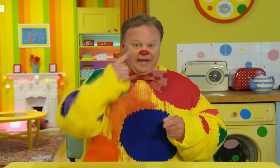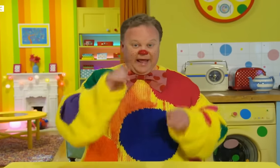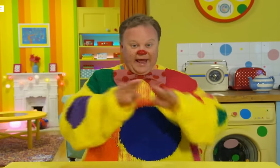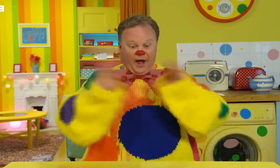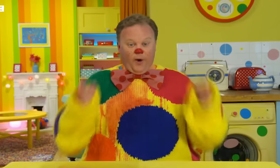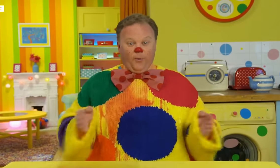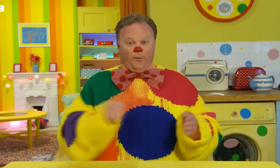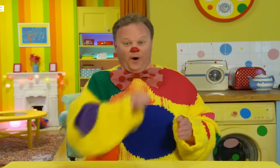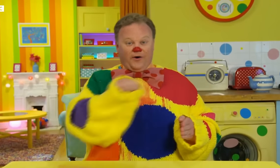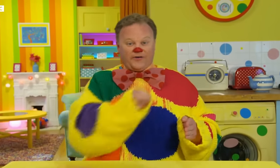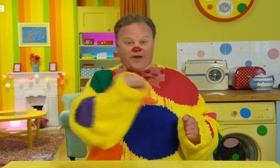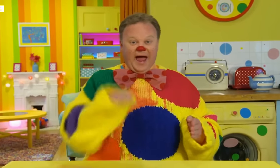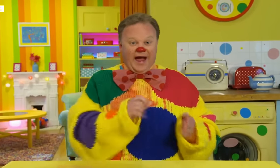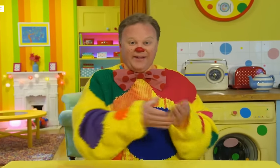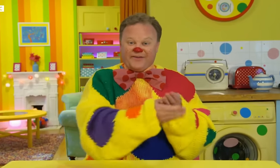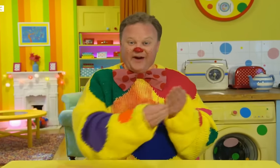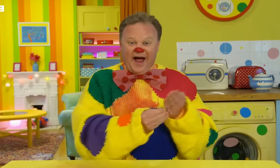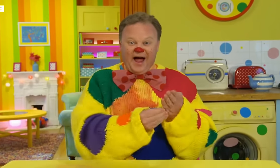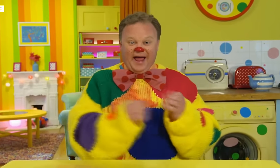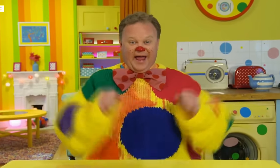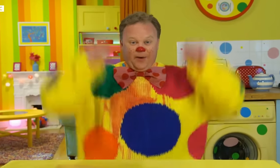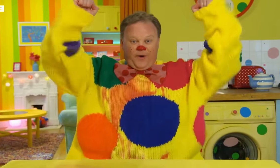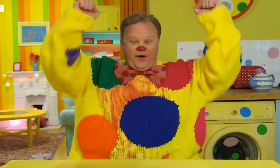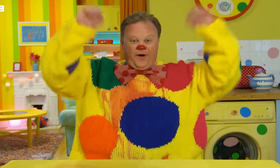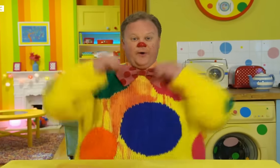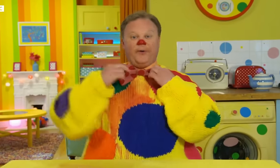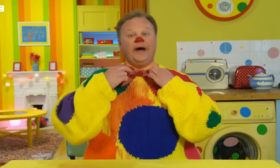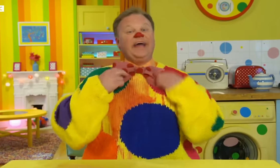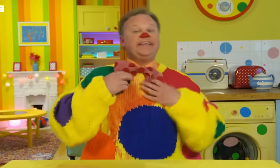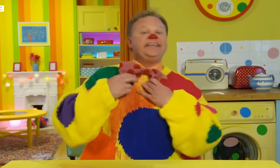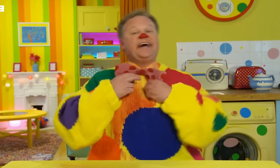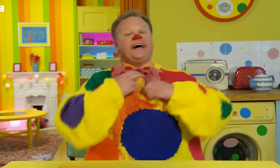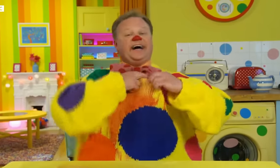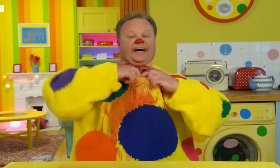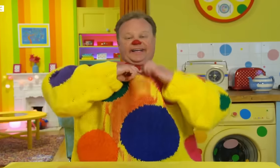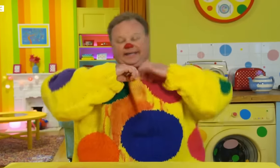speedy wash and dry. Woohoo!